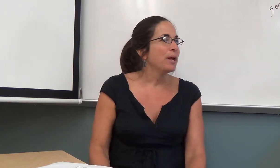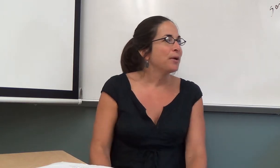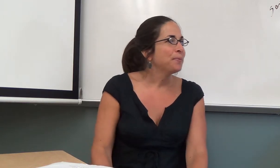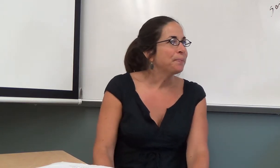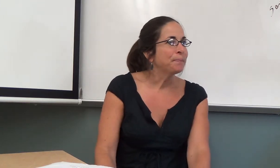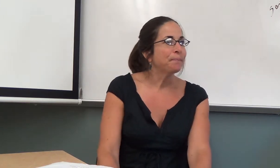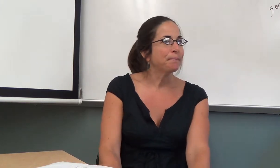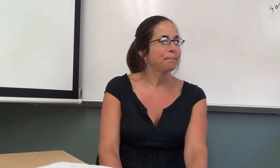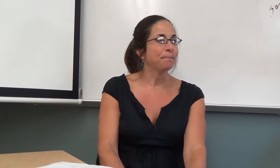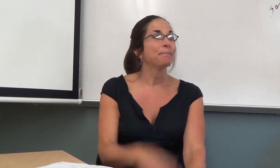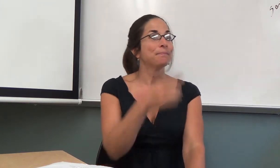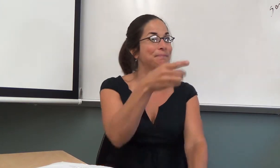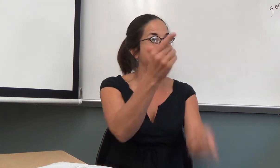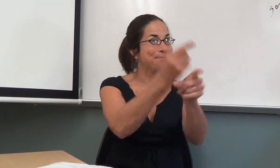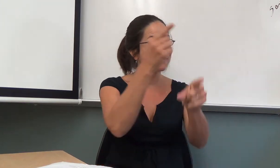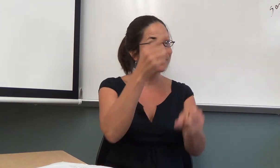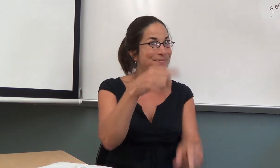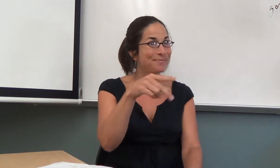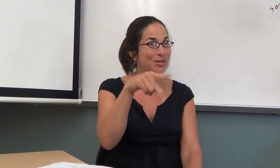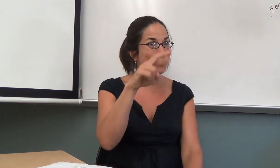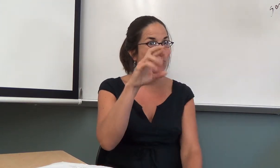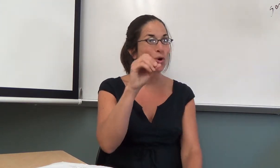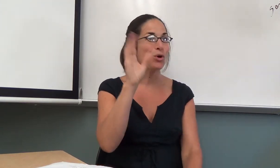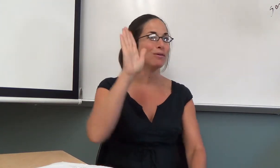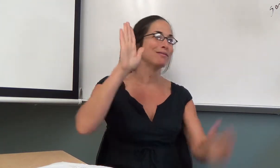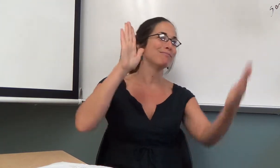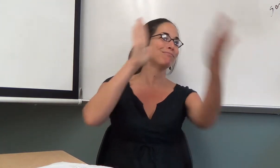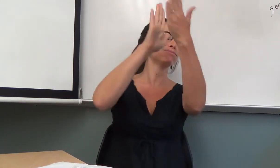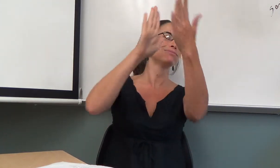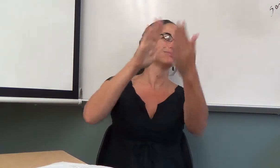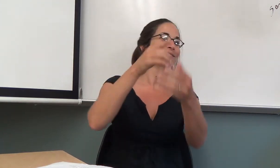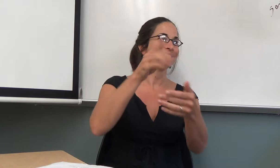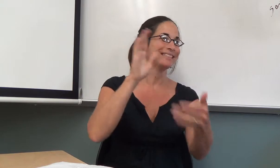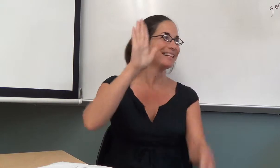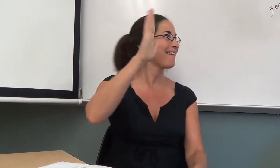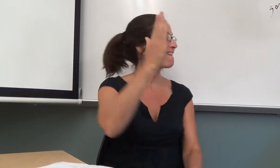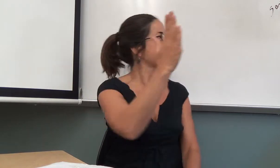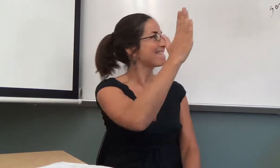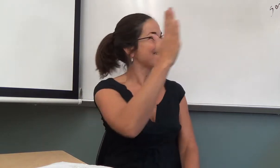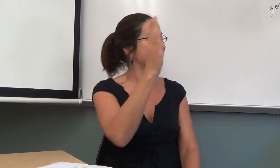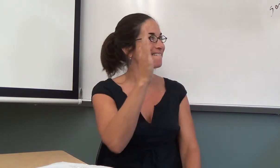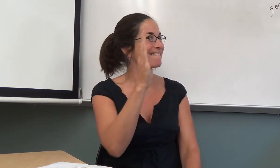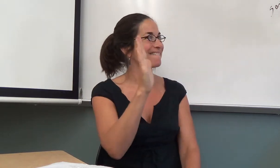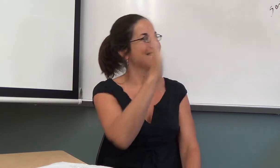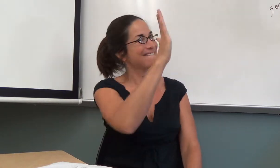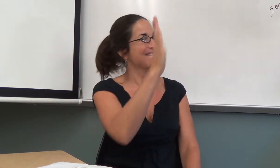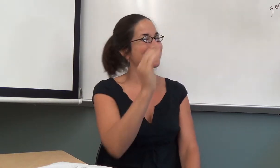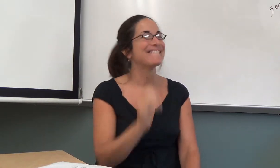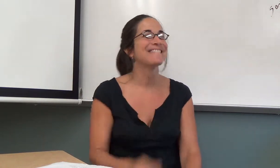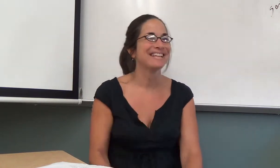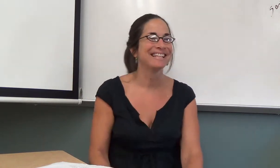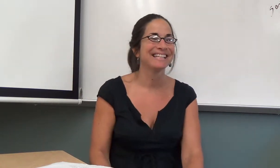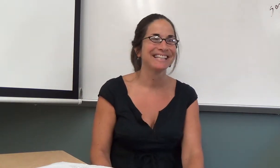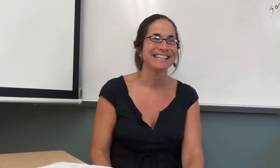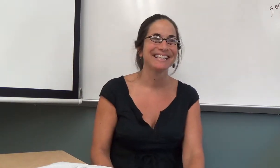Pronoun? Pronoun. Nice job. Air high five. Air high five. There it is. All right. It's a So,